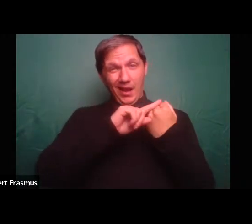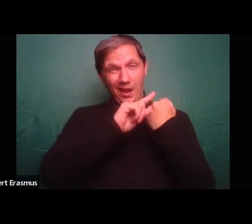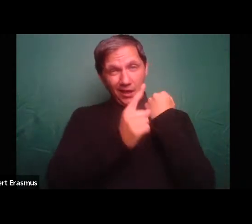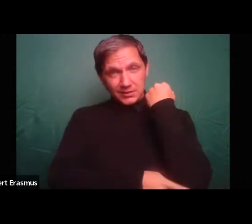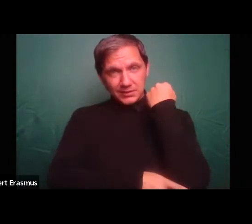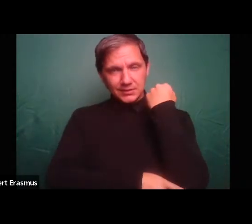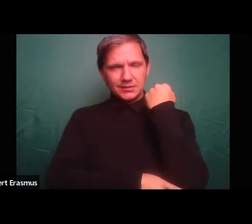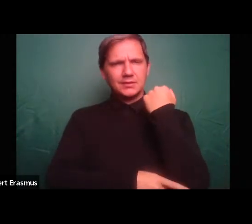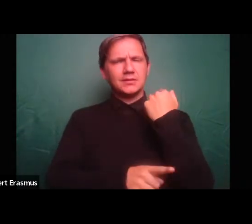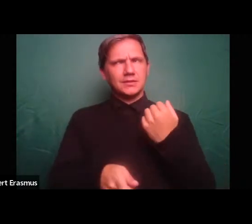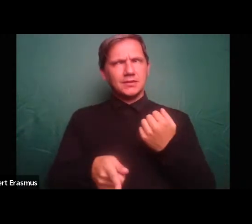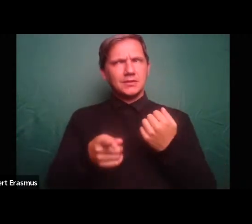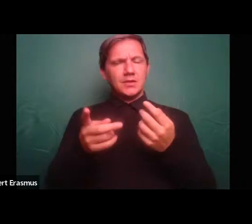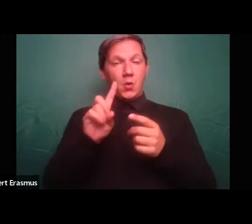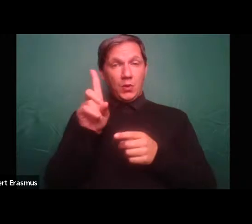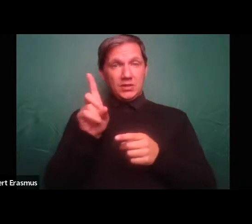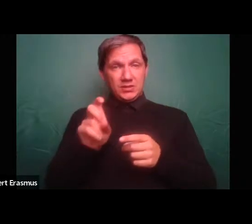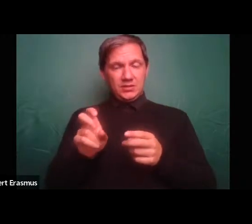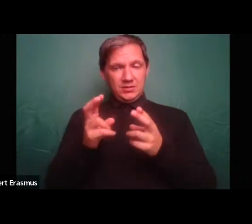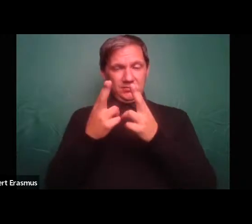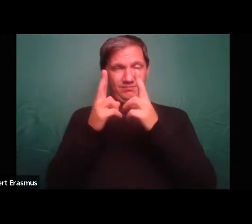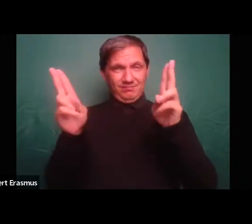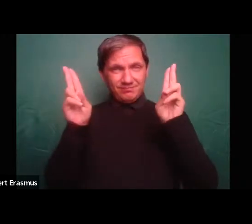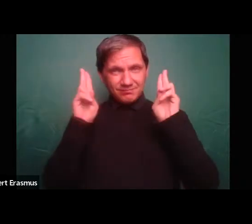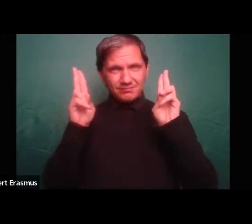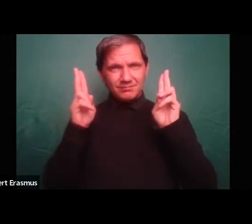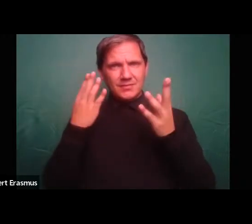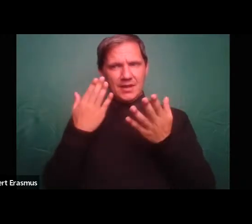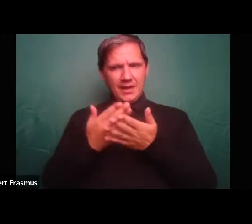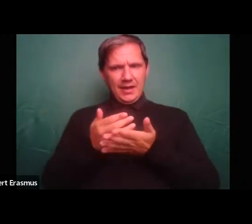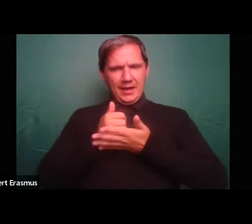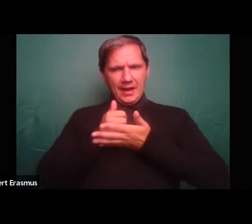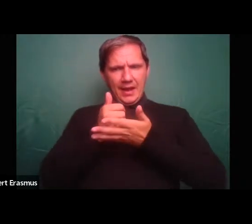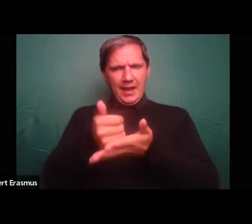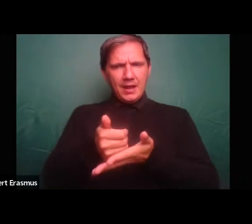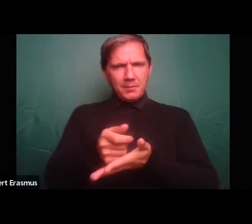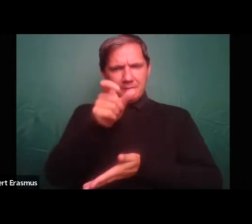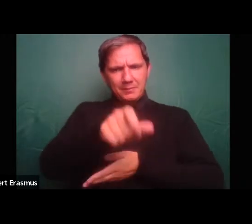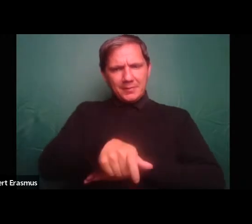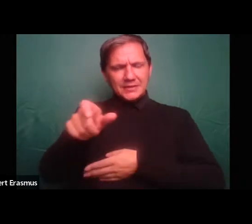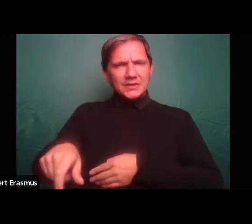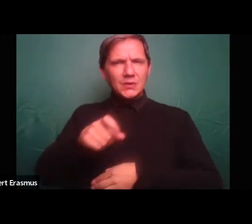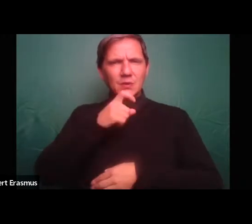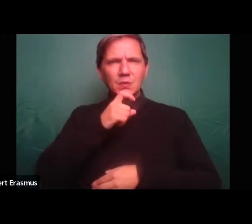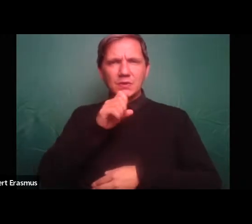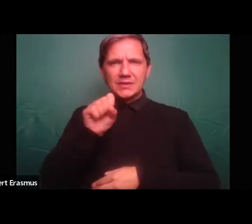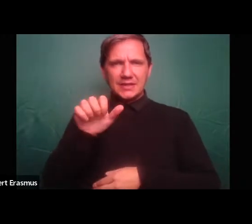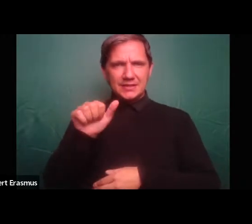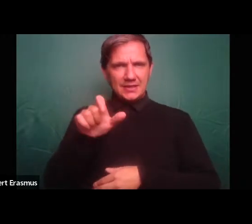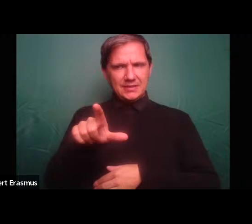can make the teaching and learning experience for South African Sign Language users more inclusive.